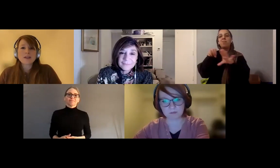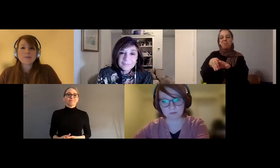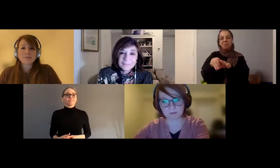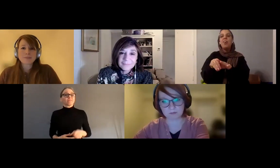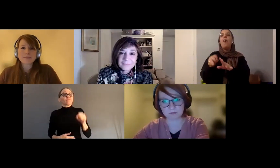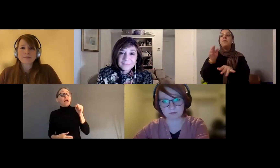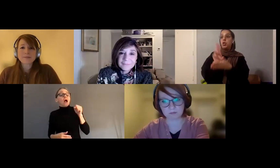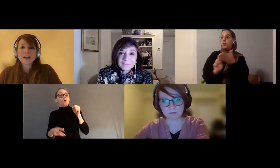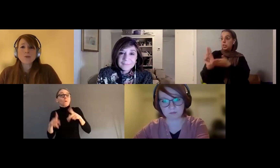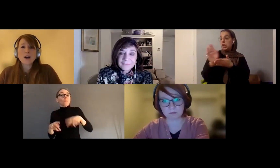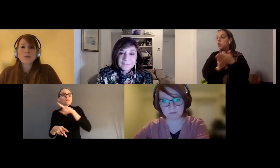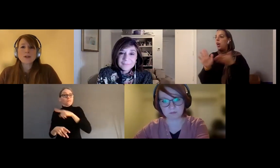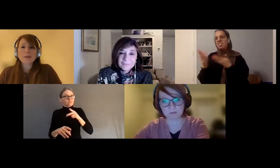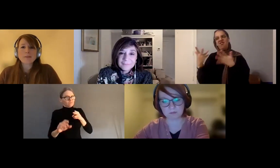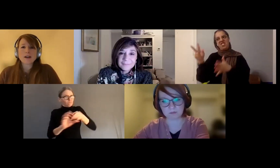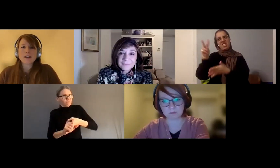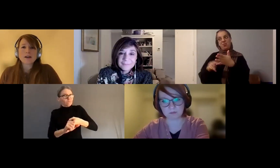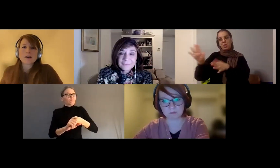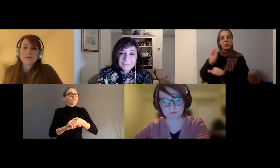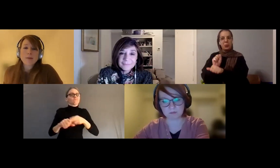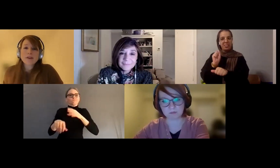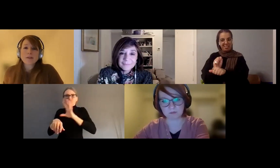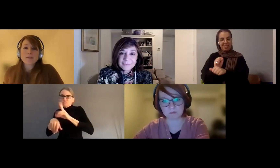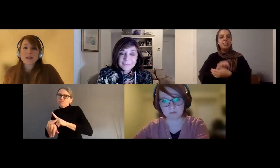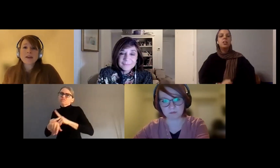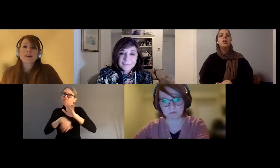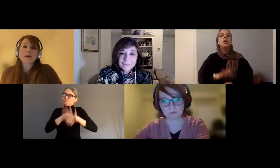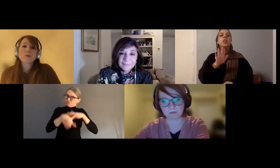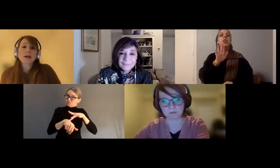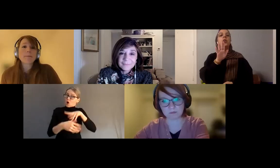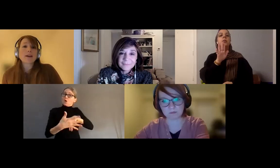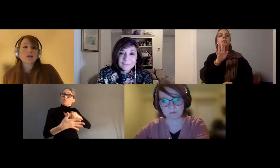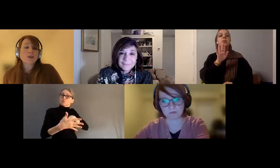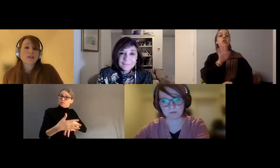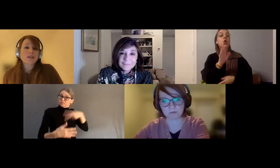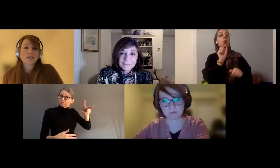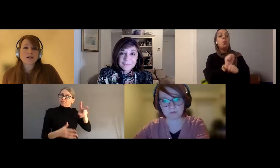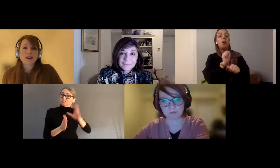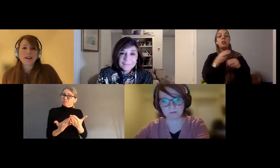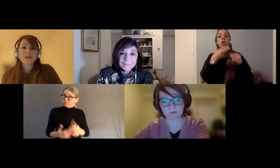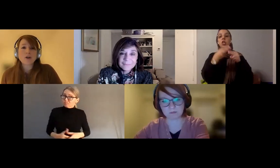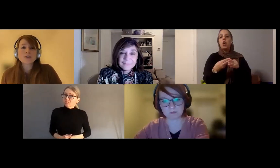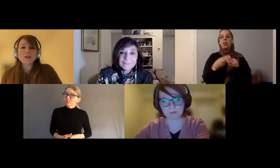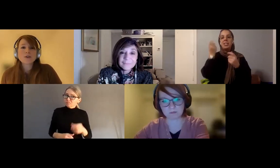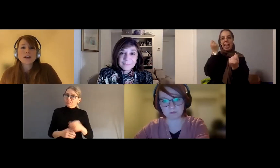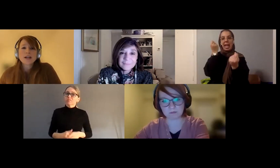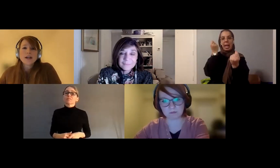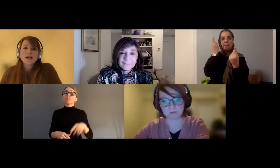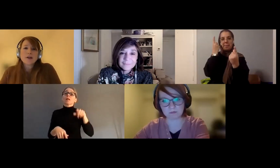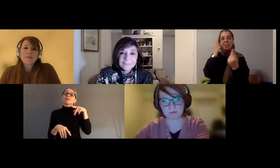Pandemic, and where we will come, Empathy and the Pandemic, and I think we will come back to that later